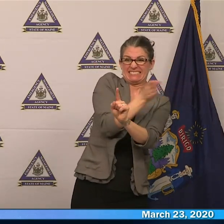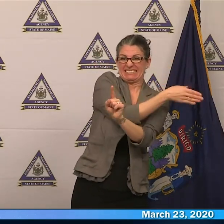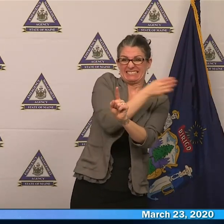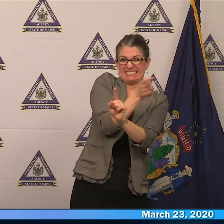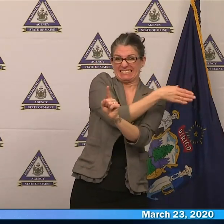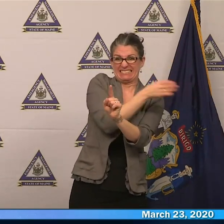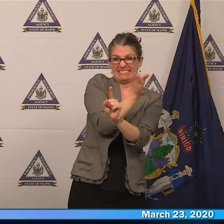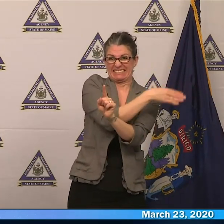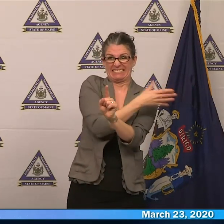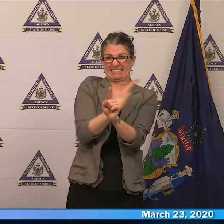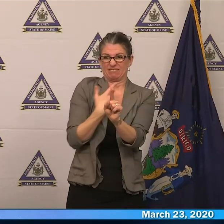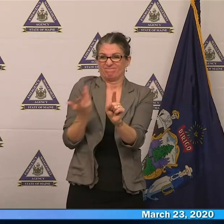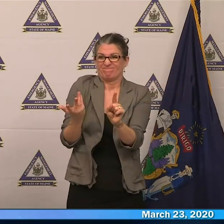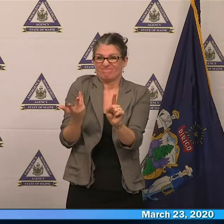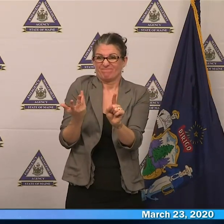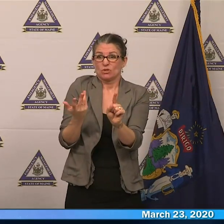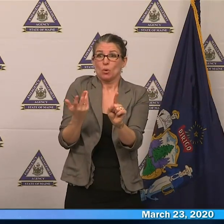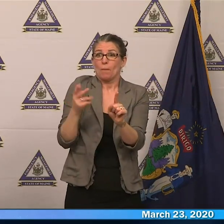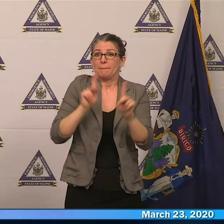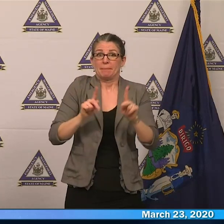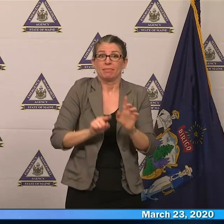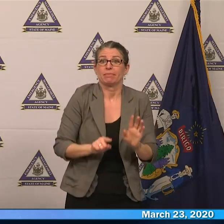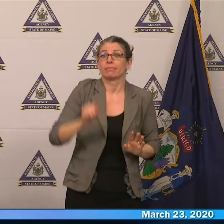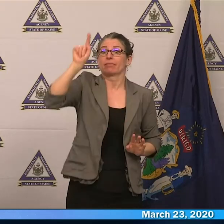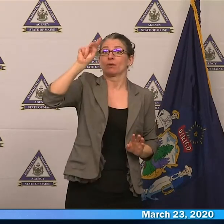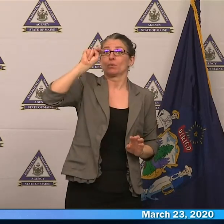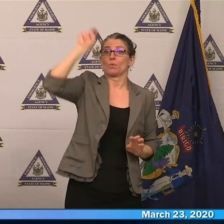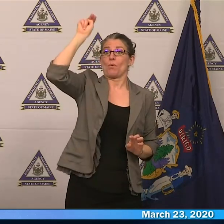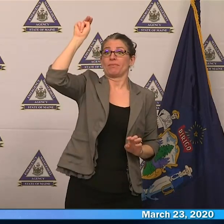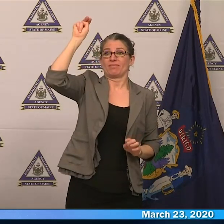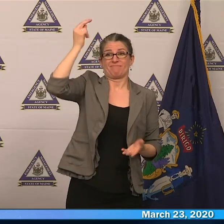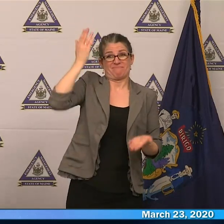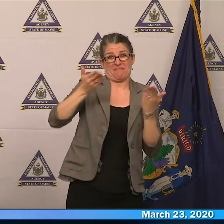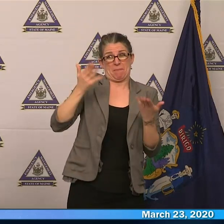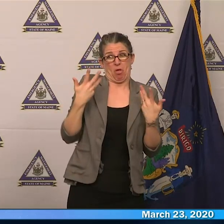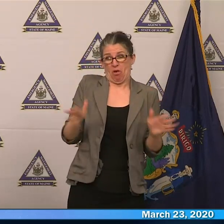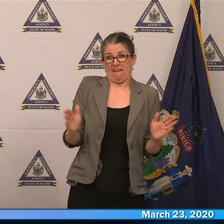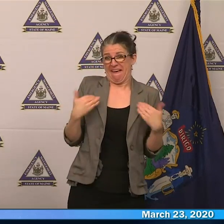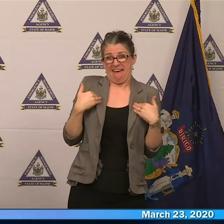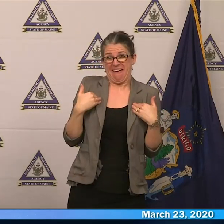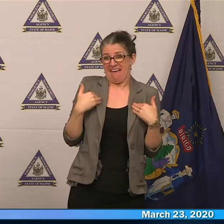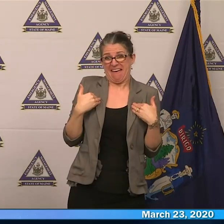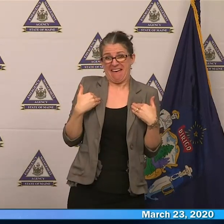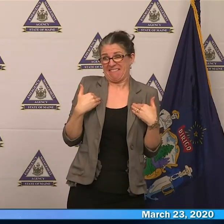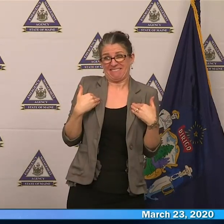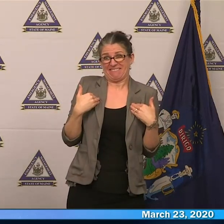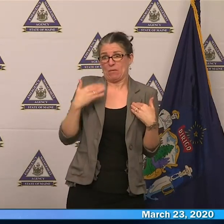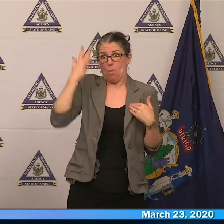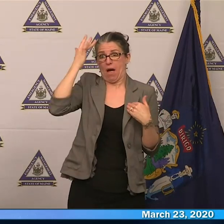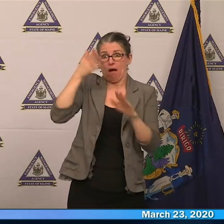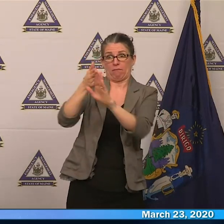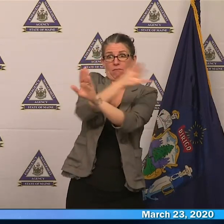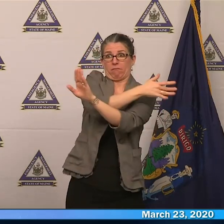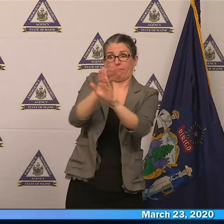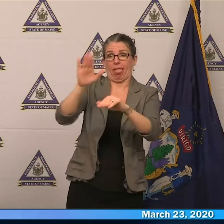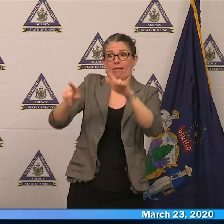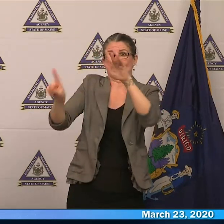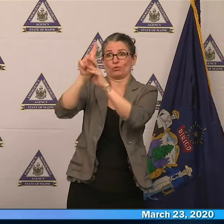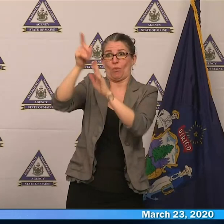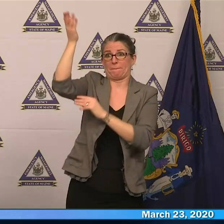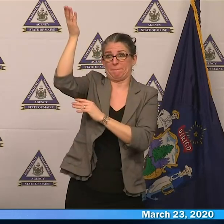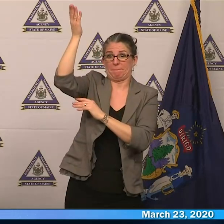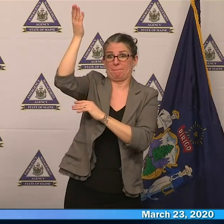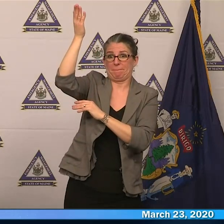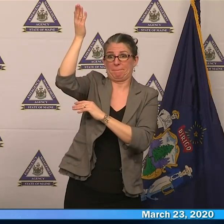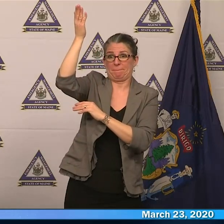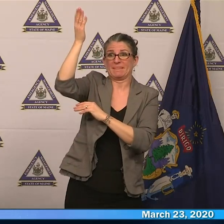actually occurred and exposures that actually occurred 1 to 2 weeks ago. So as a result of that, folks will